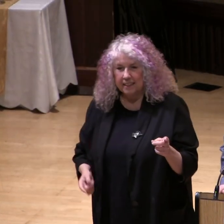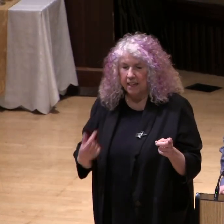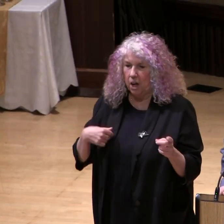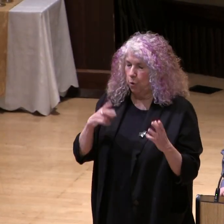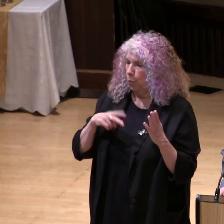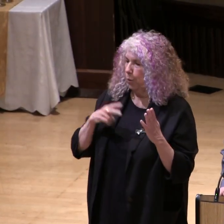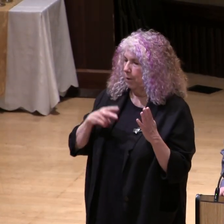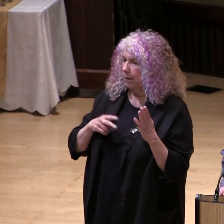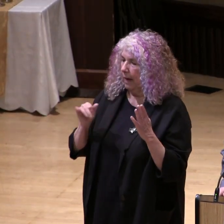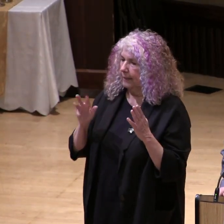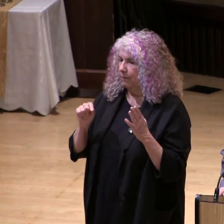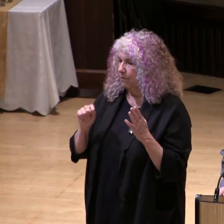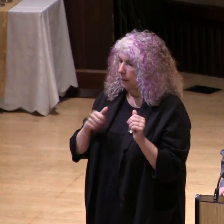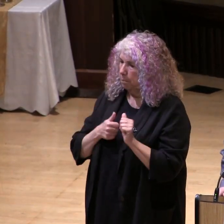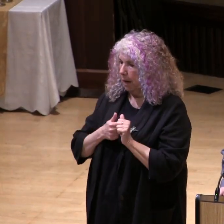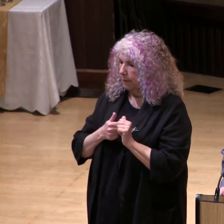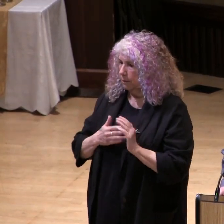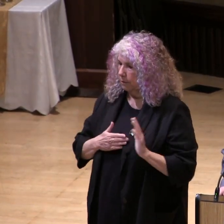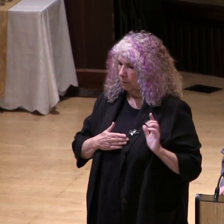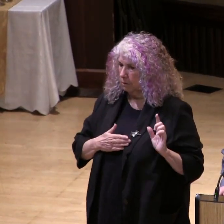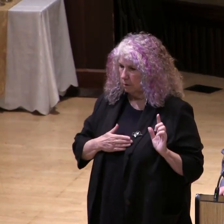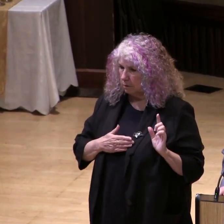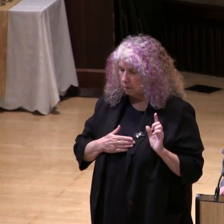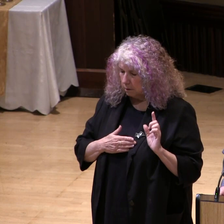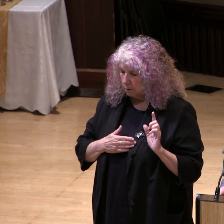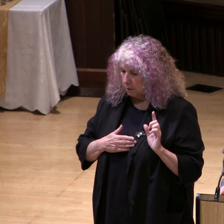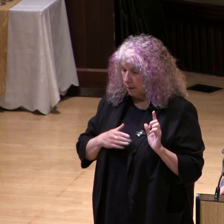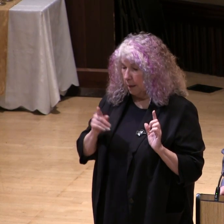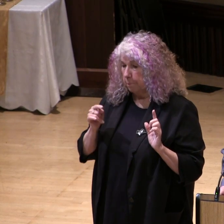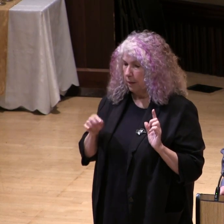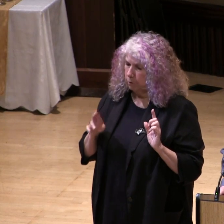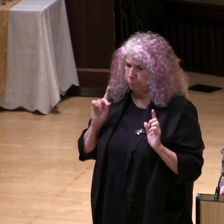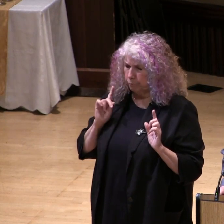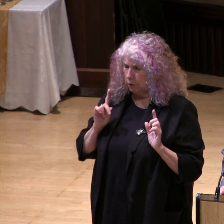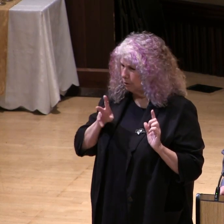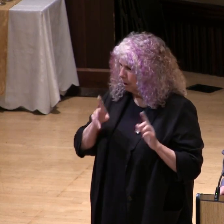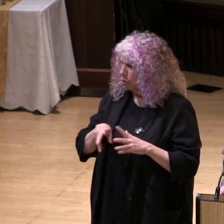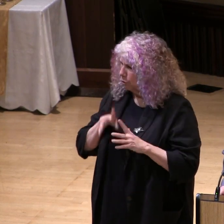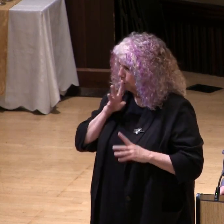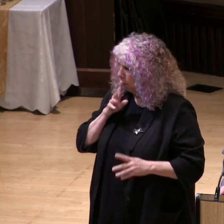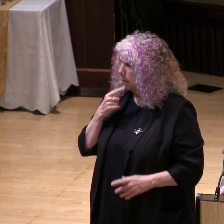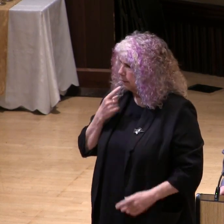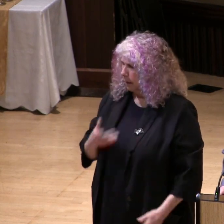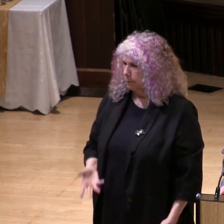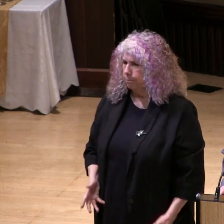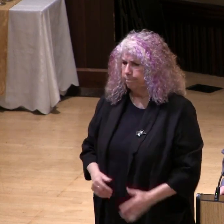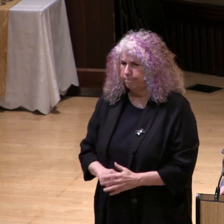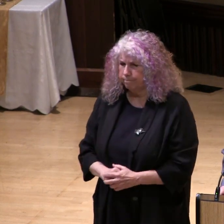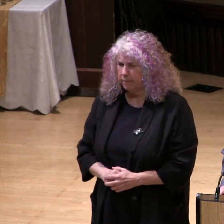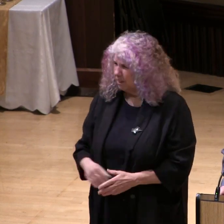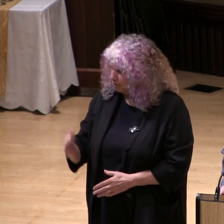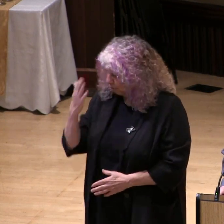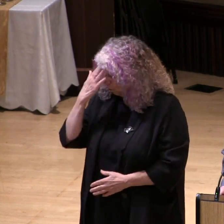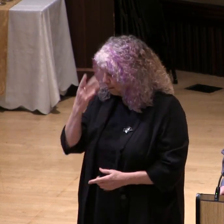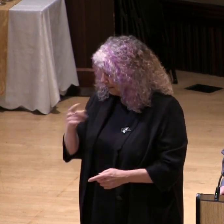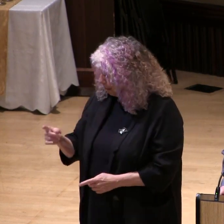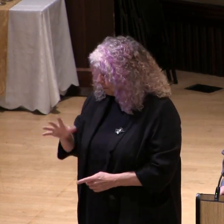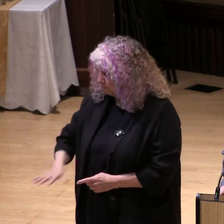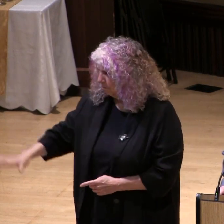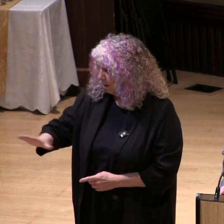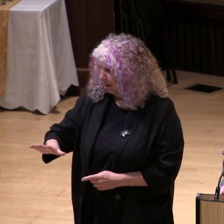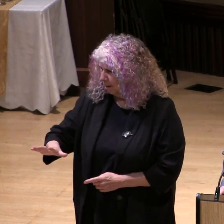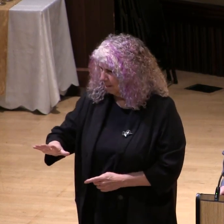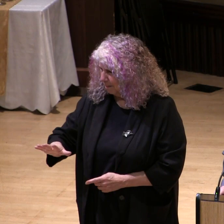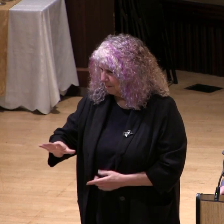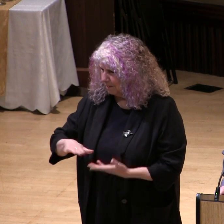A reading from the Acts of the Apostles. Peter proceeded to speak and said, "You know what has happened all over